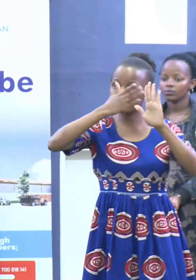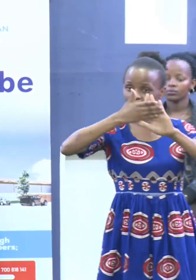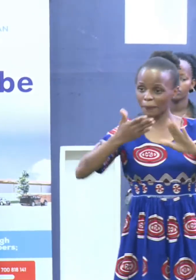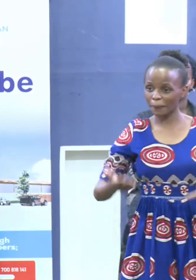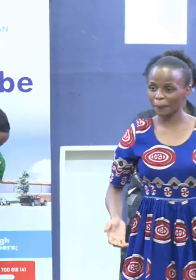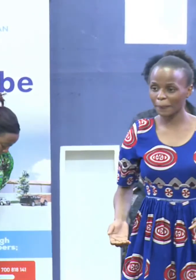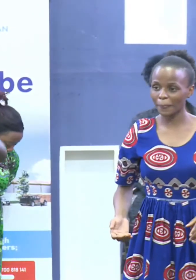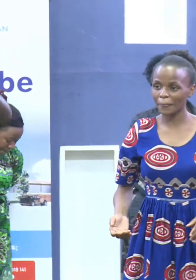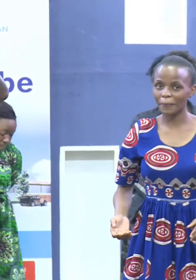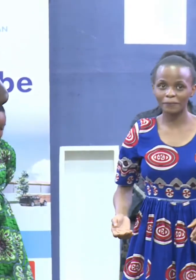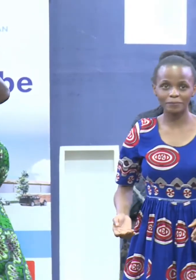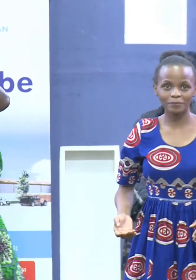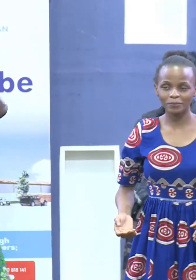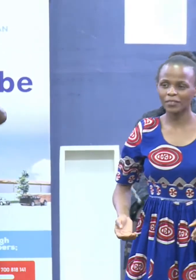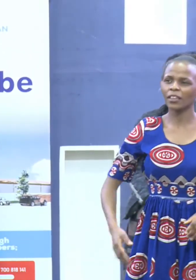That means we become.